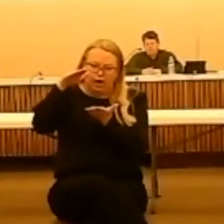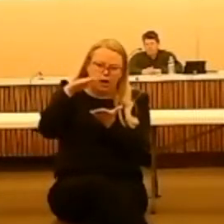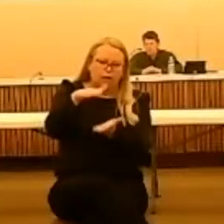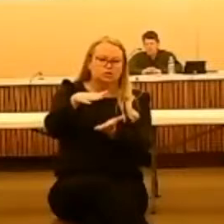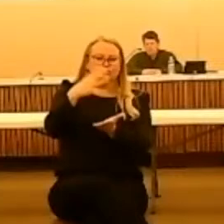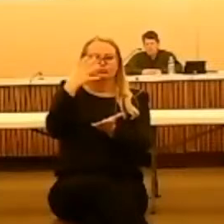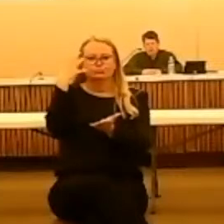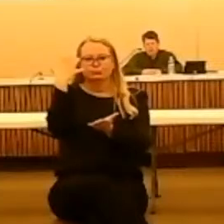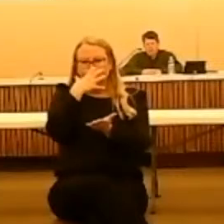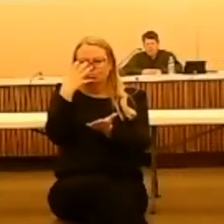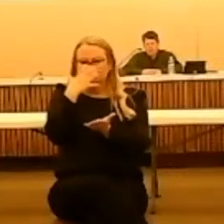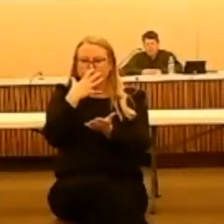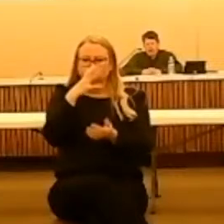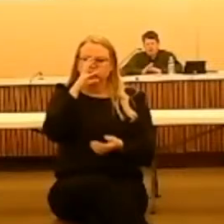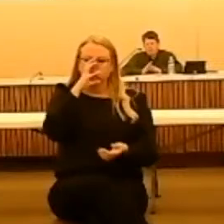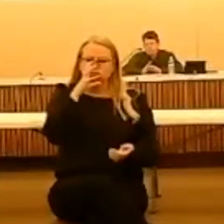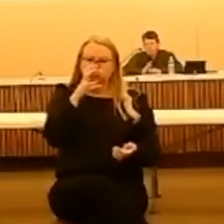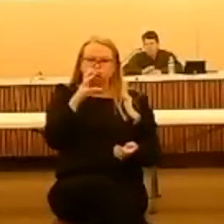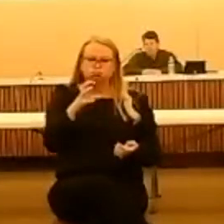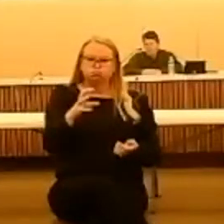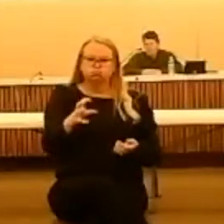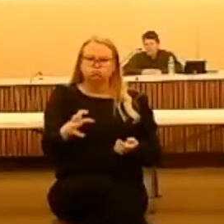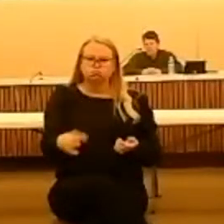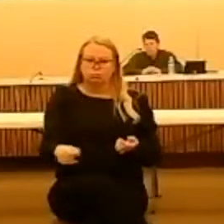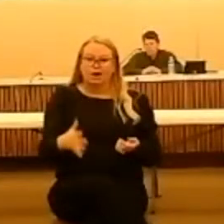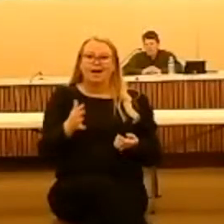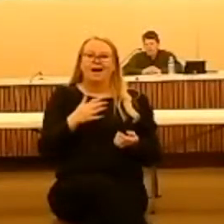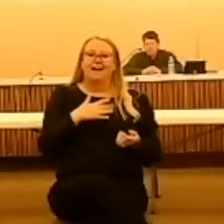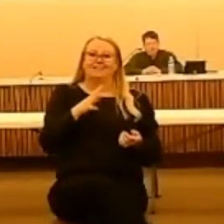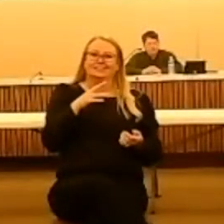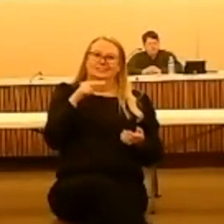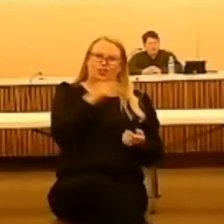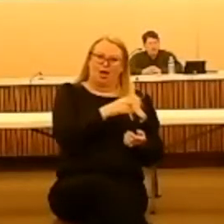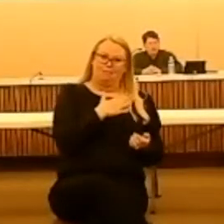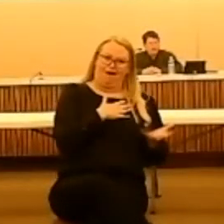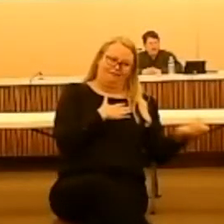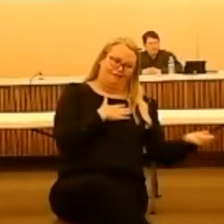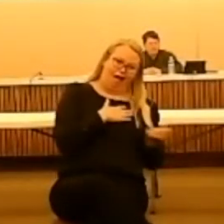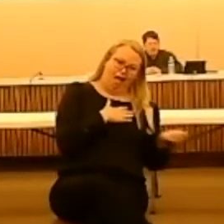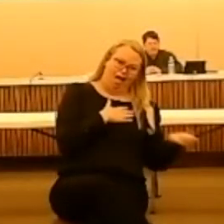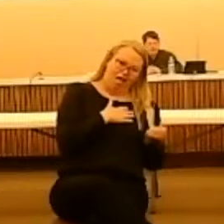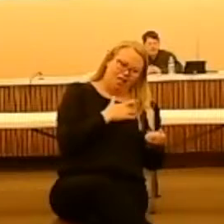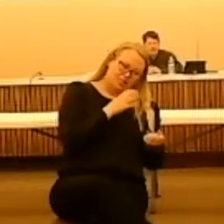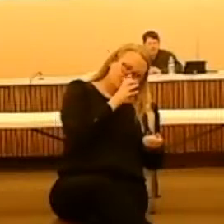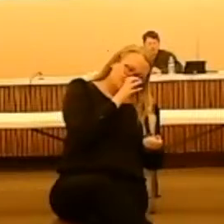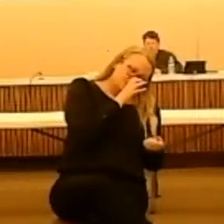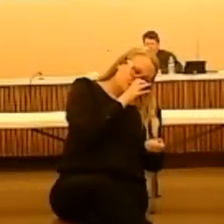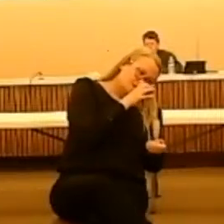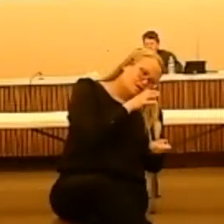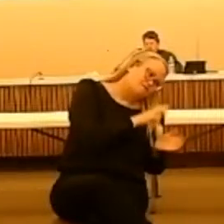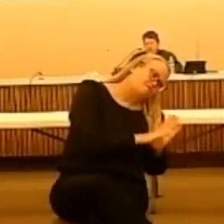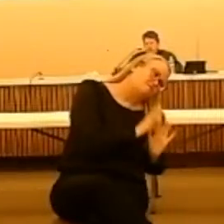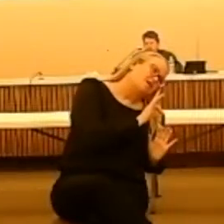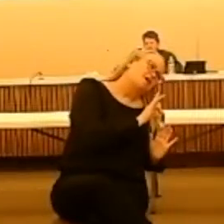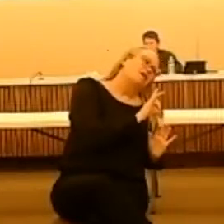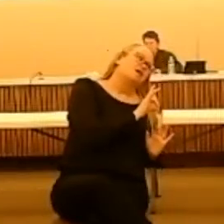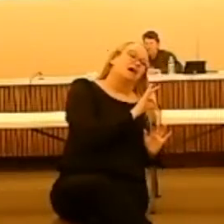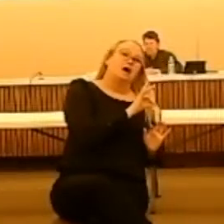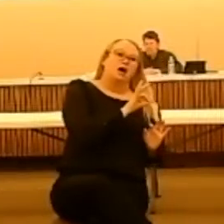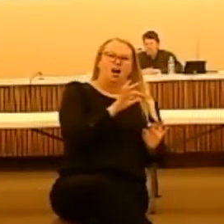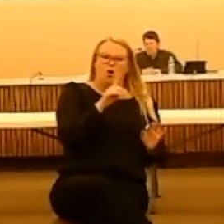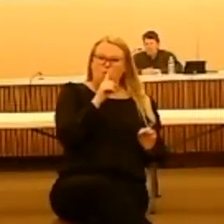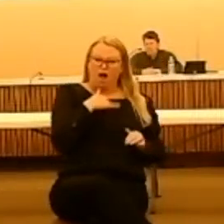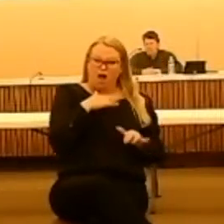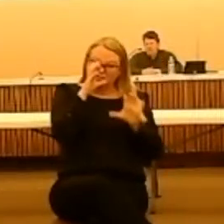is, it was in piles and drawers, and it took a long time to find an actual map